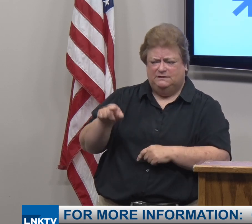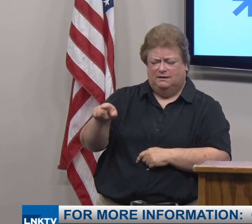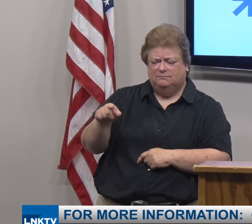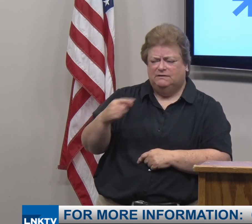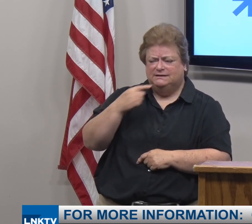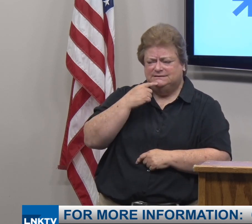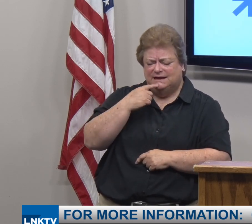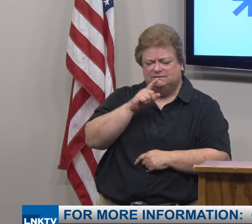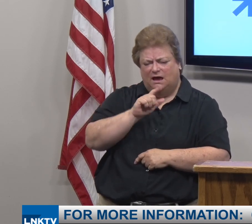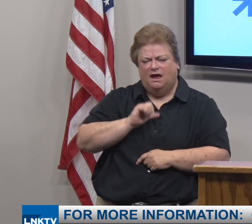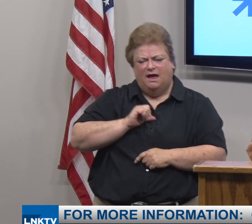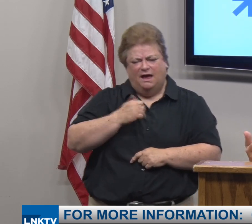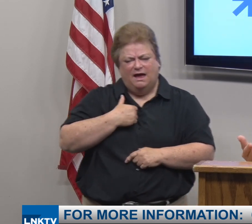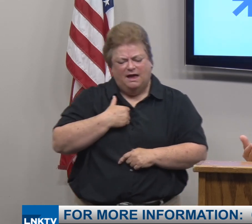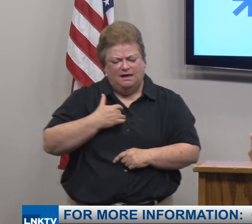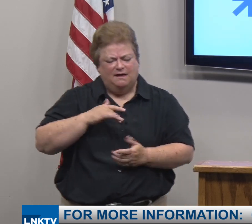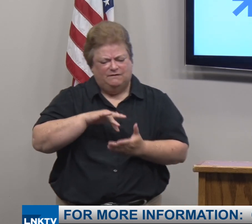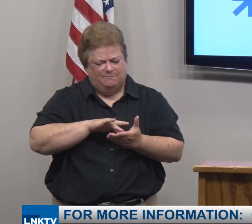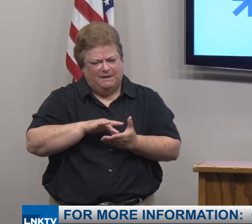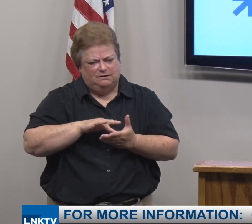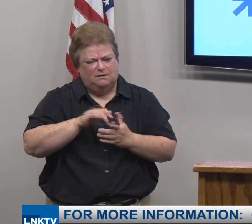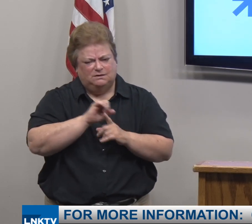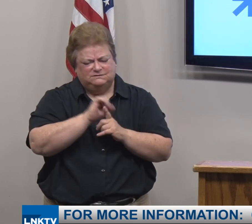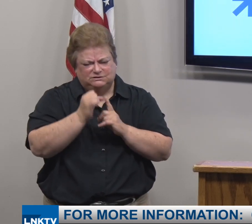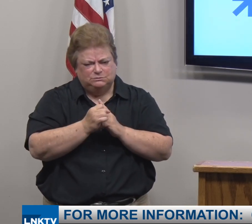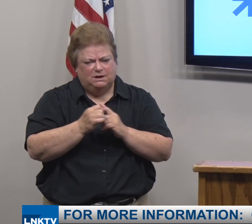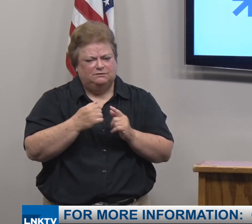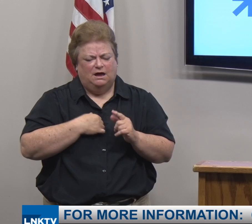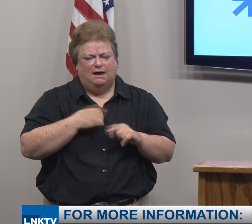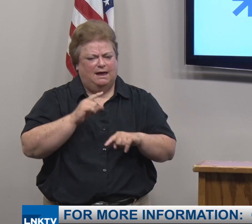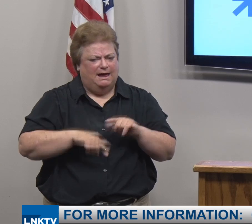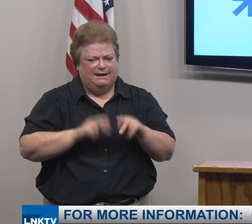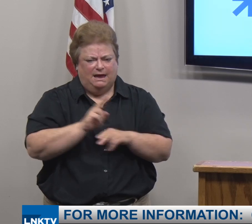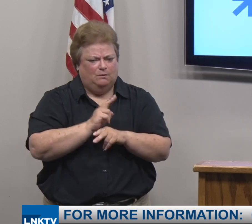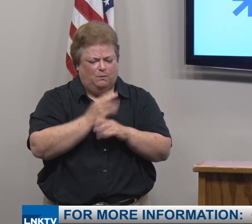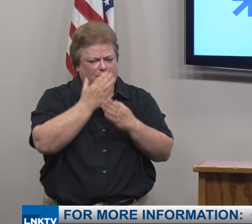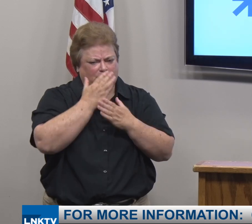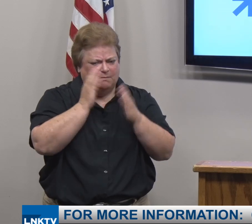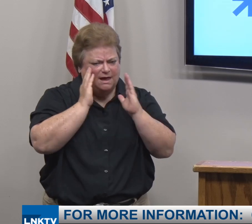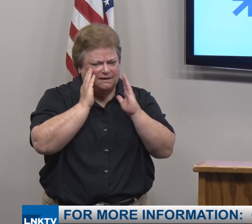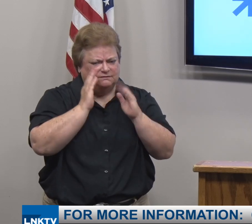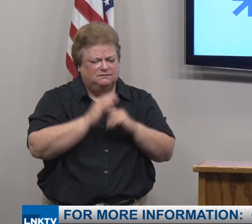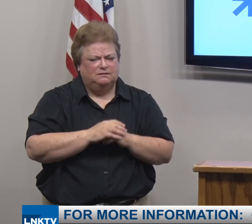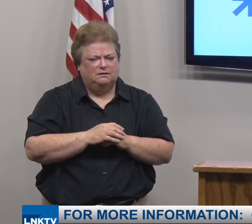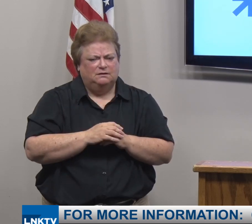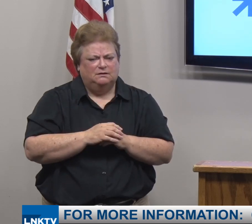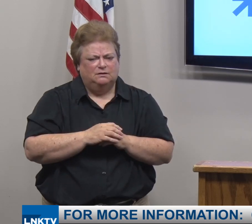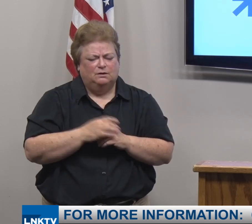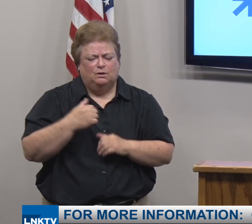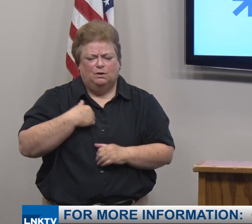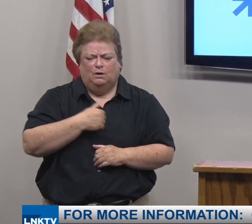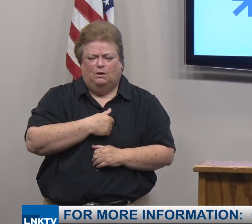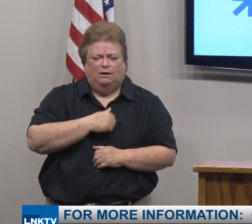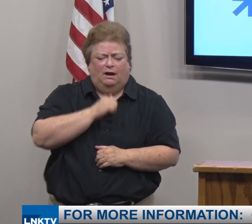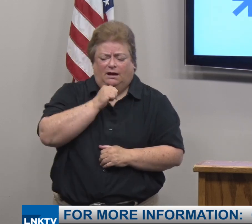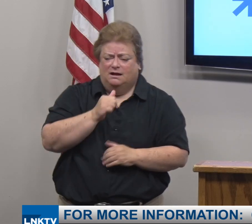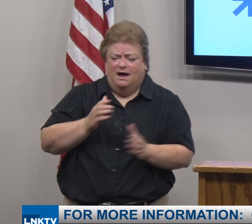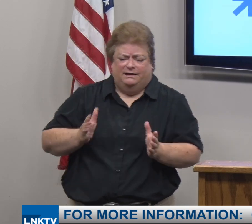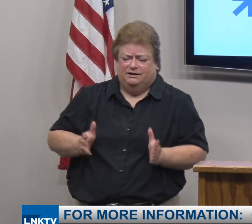they have a medical situation and they're not able to wear a mask, we are not